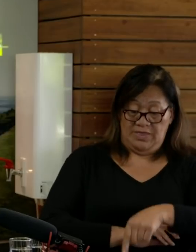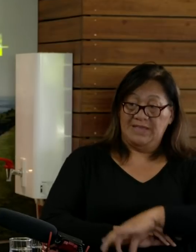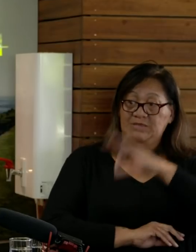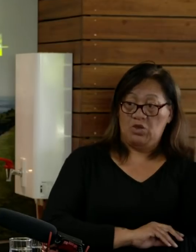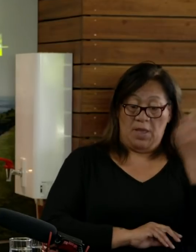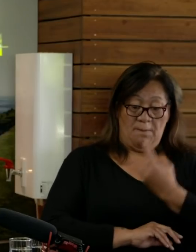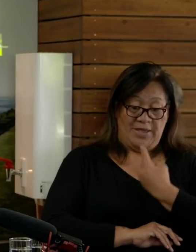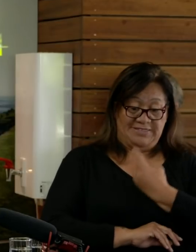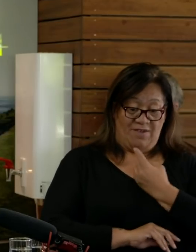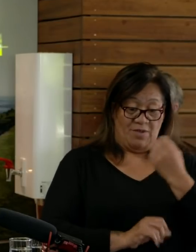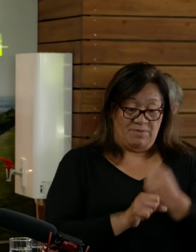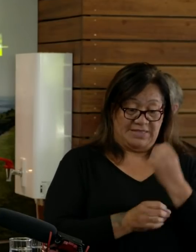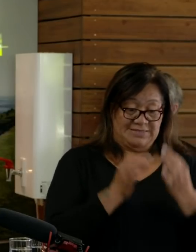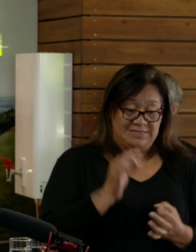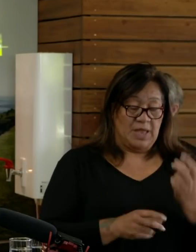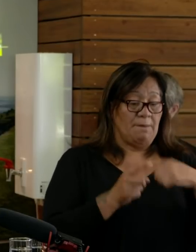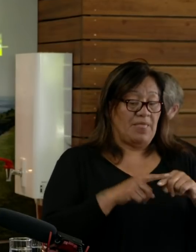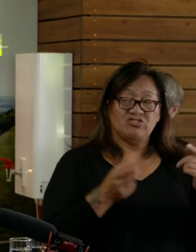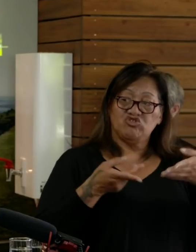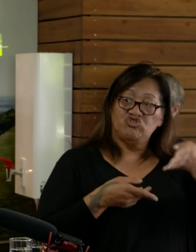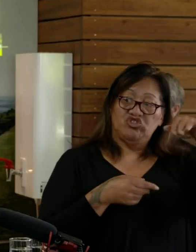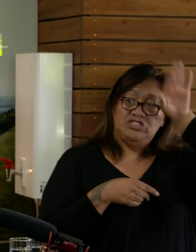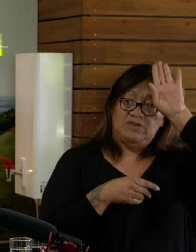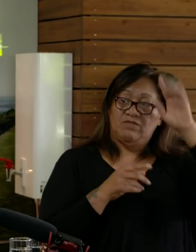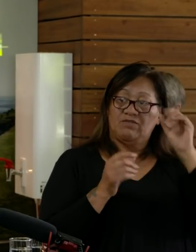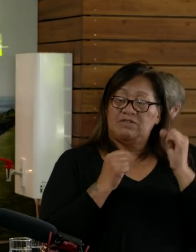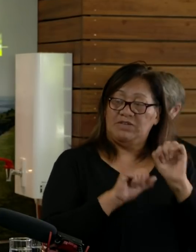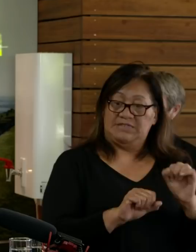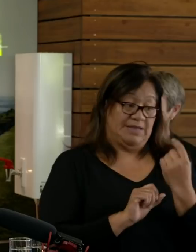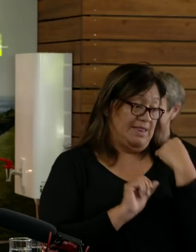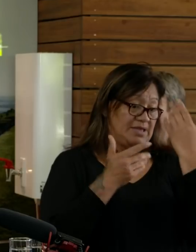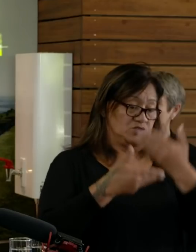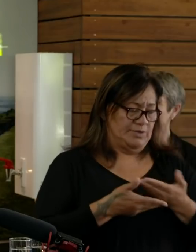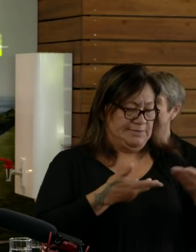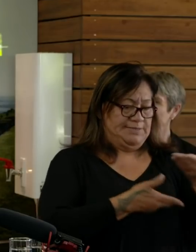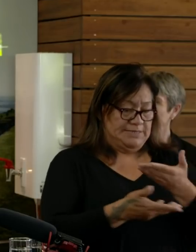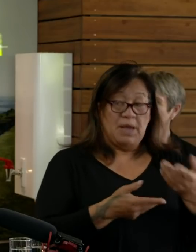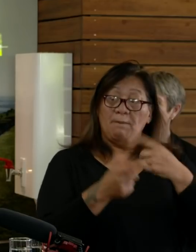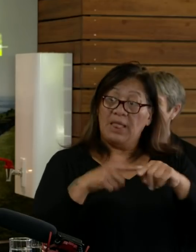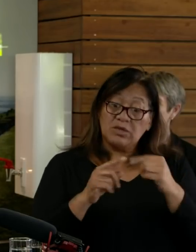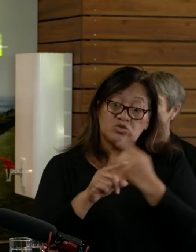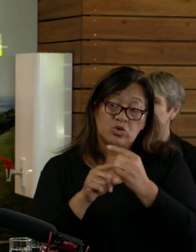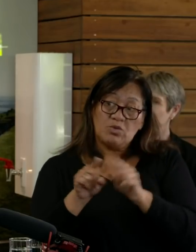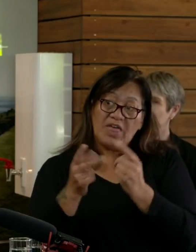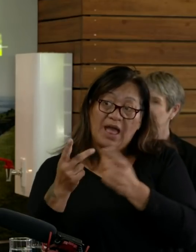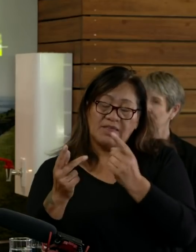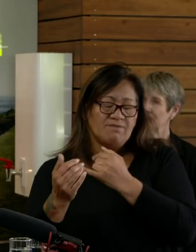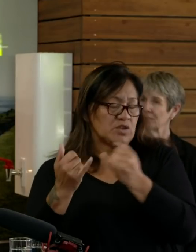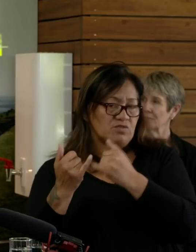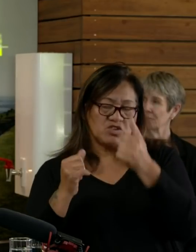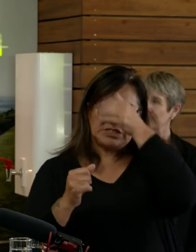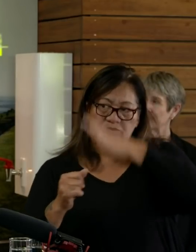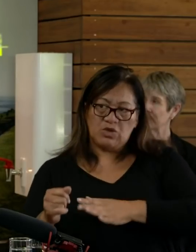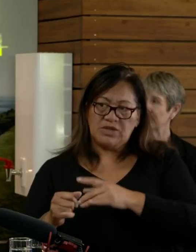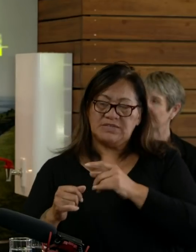by myself and the Chief of Defence last night, having spoken to other very experienced Defence